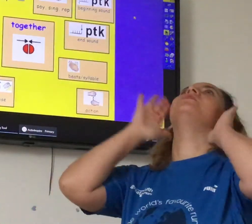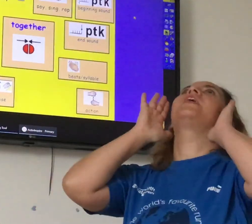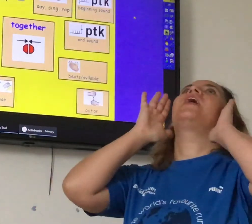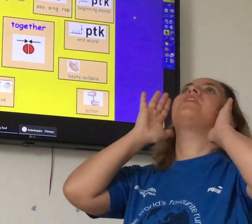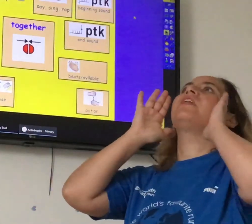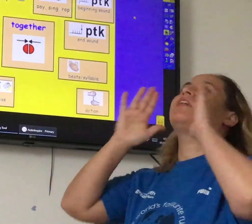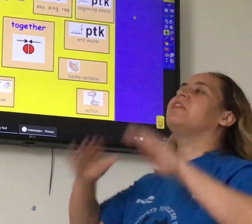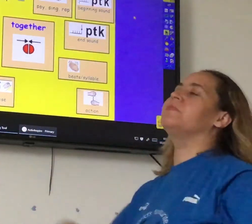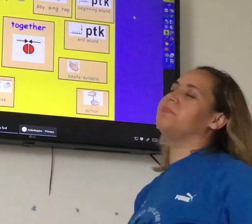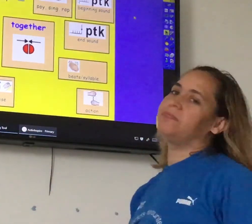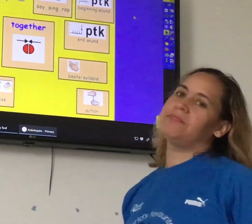Together.